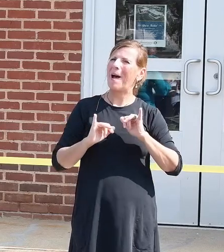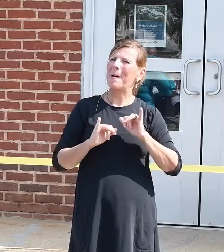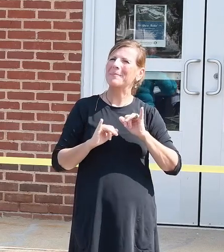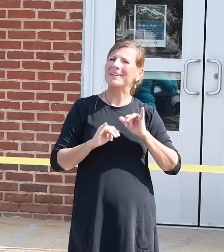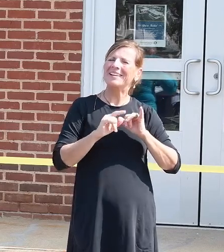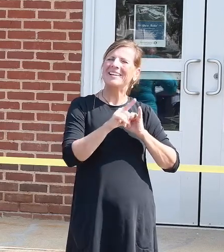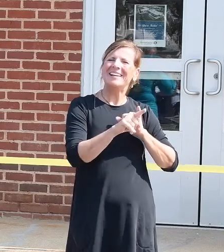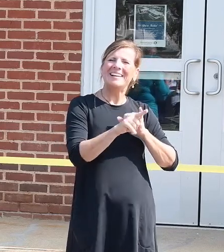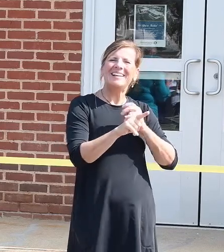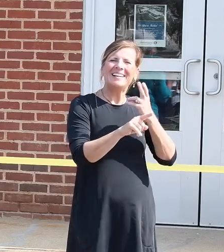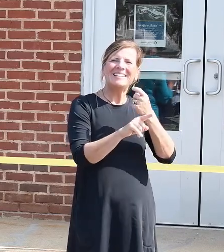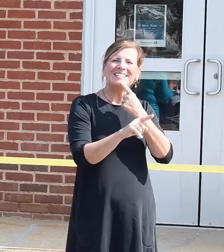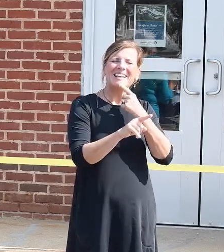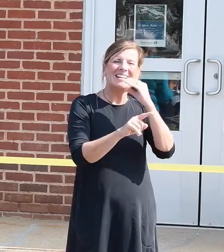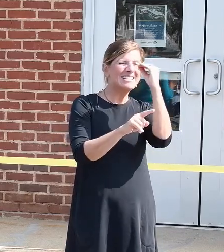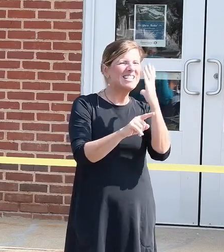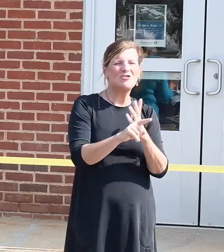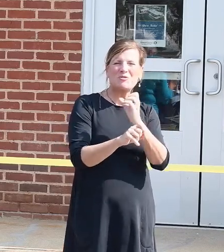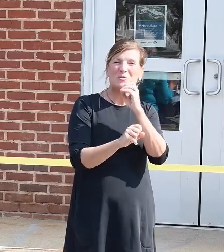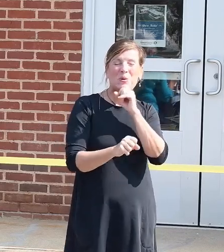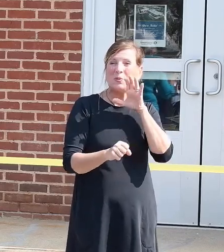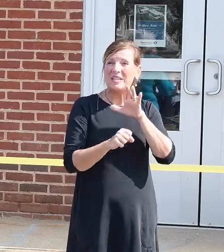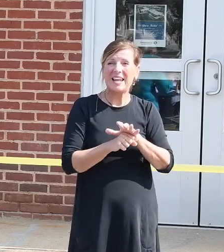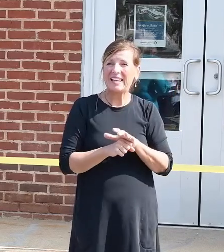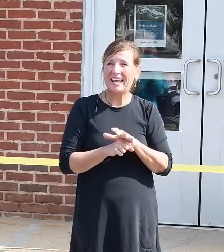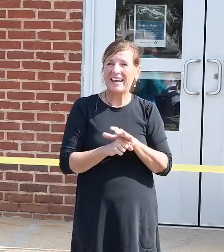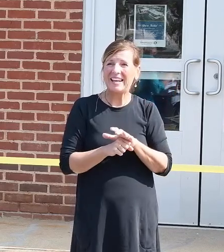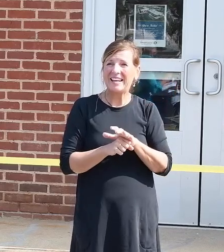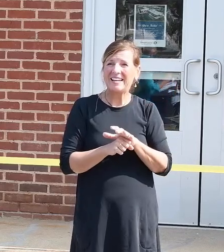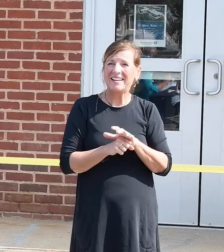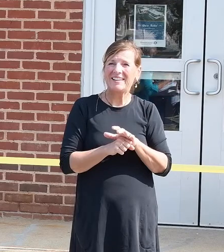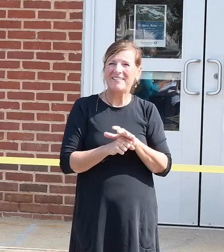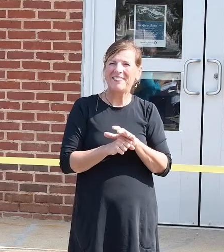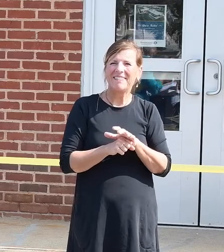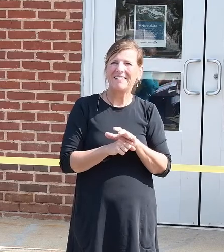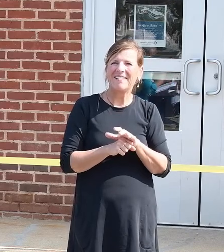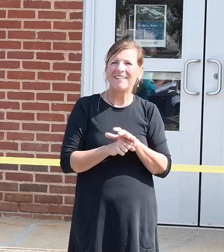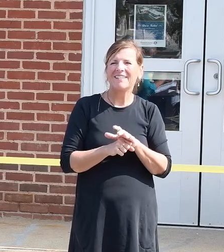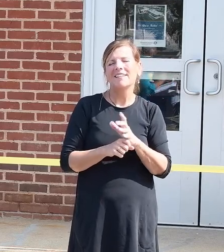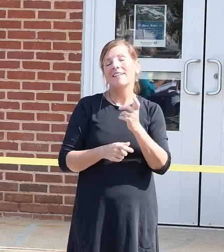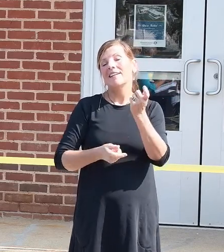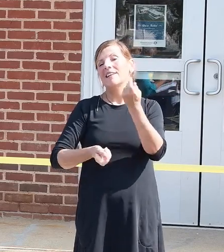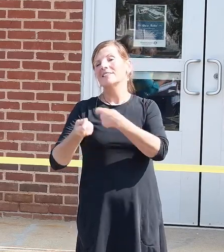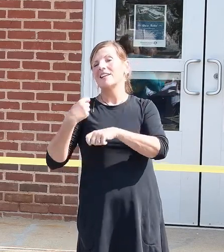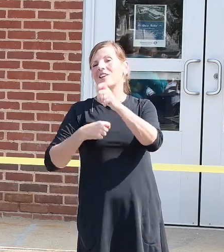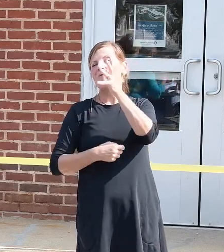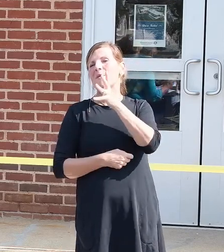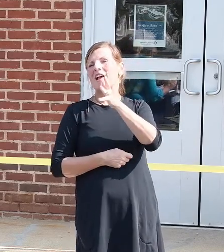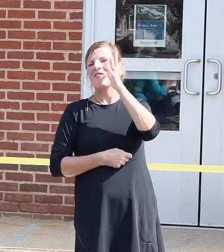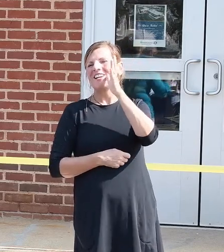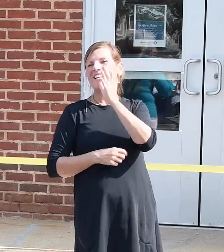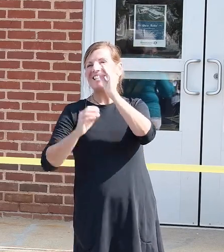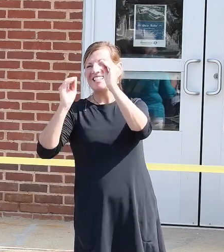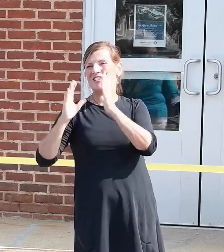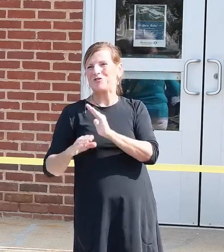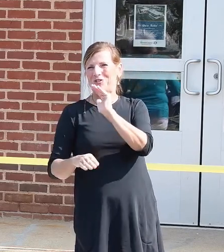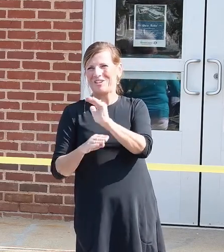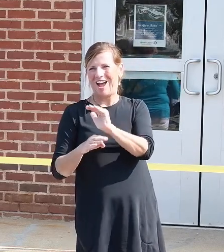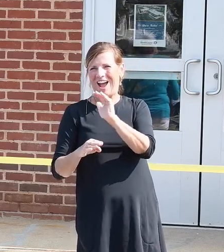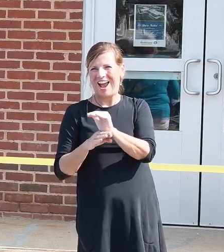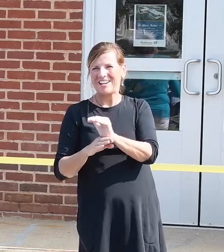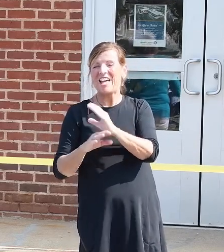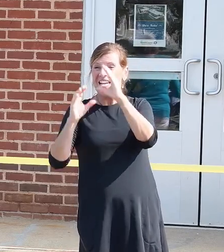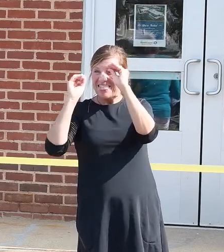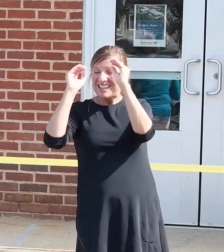was the teachers were so dedicated that instead of parent-teacher night, the teachers came to